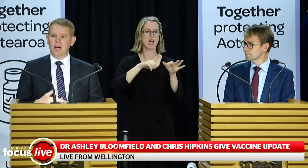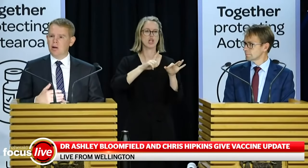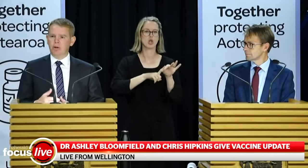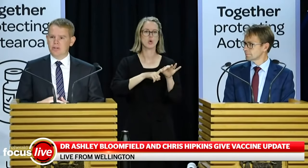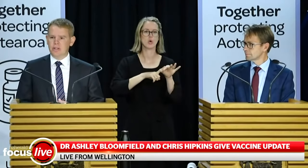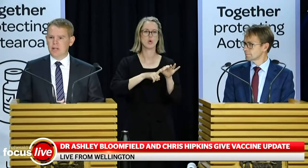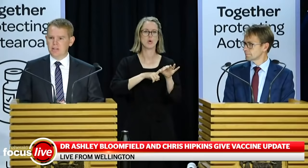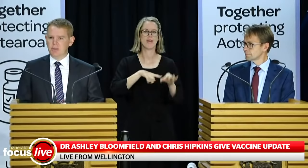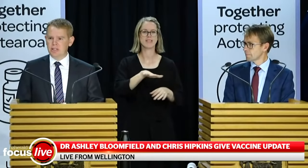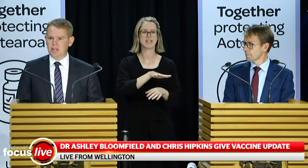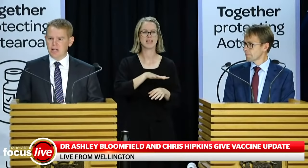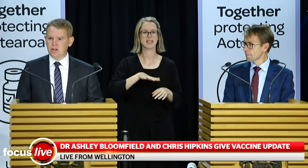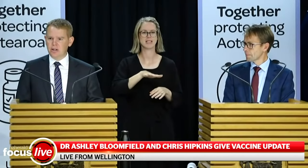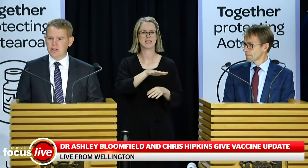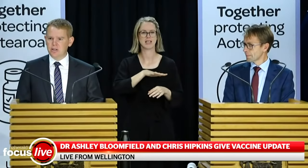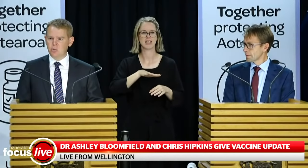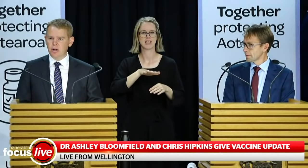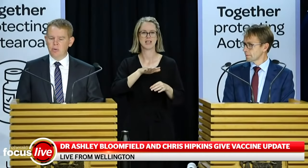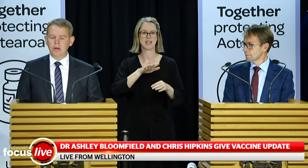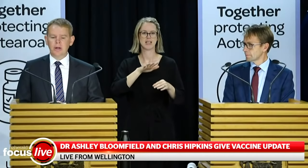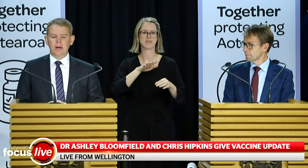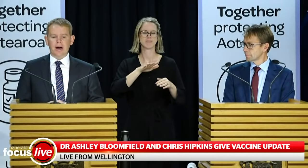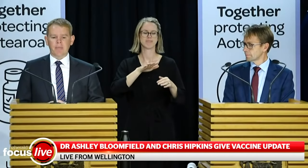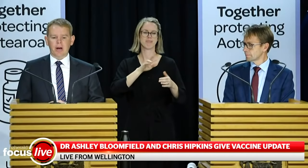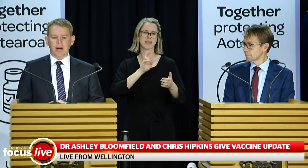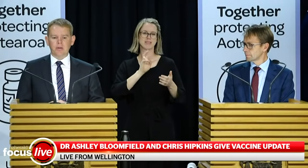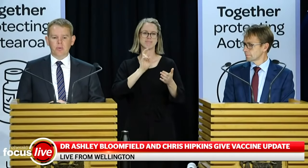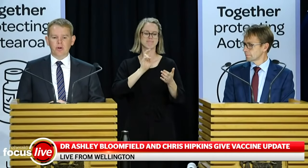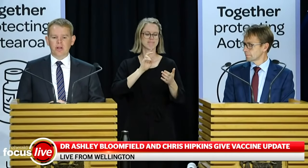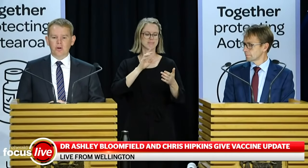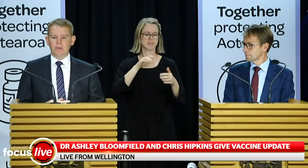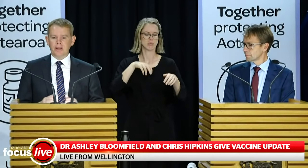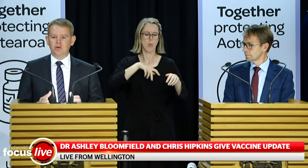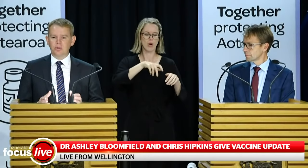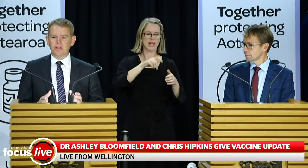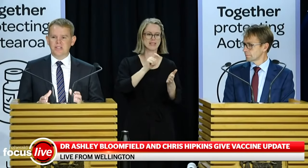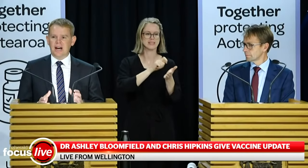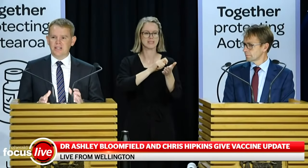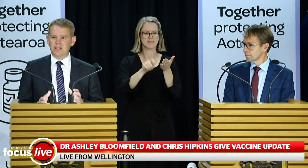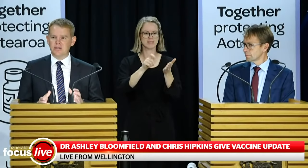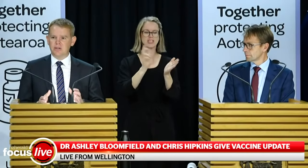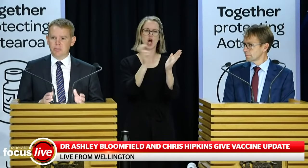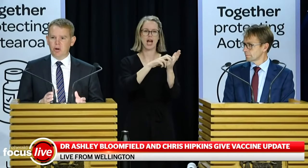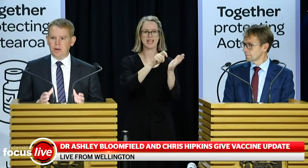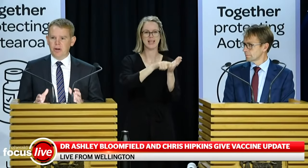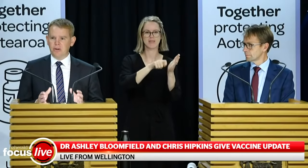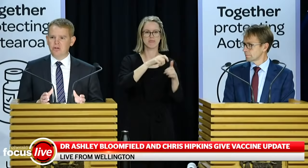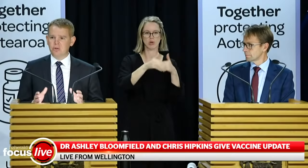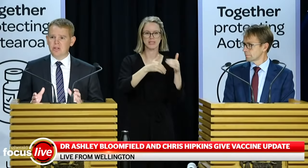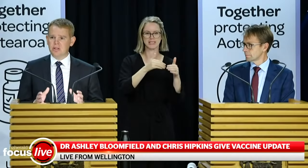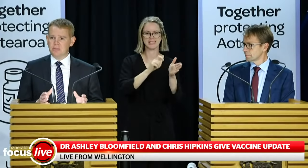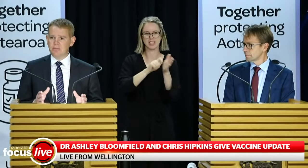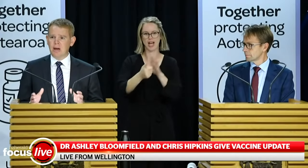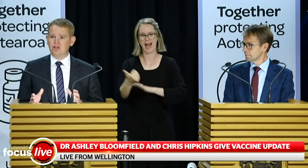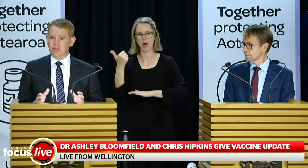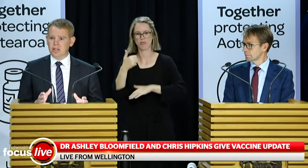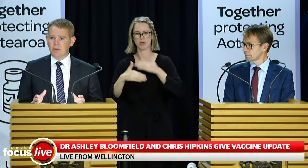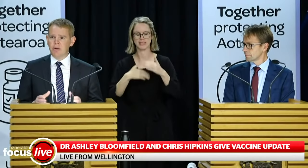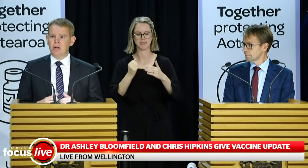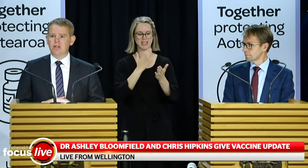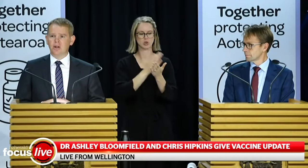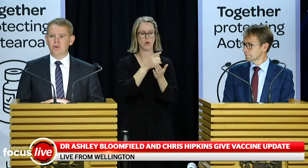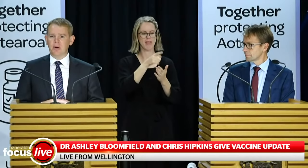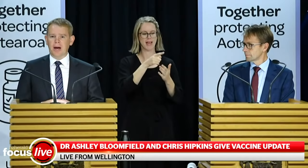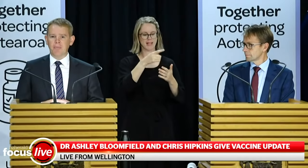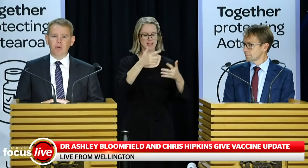sign-in and sign-out process has been standardised as well, and we're working on making sure that the data supplied by those two systems matches